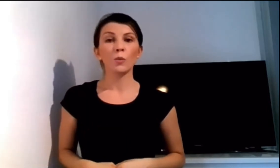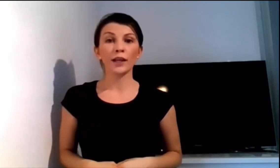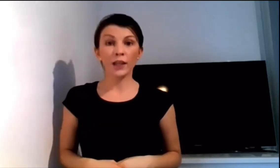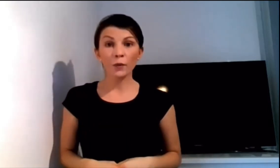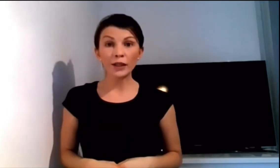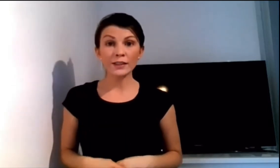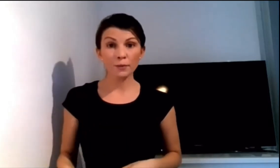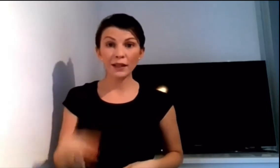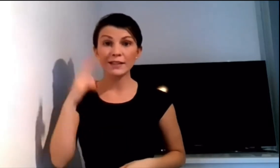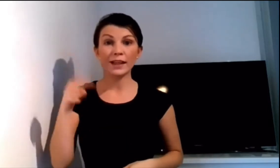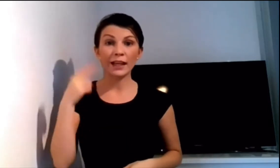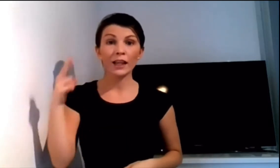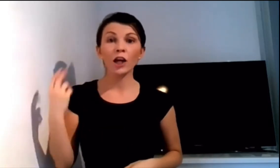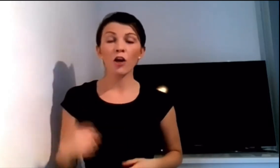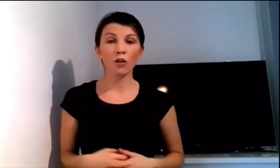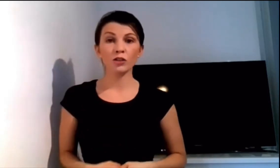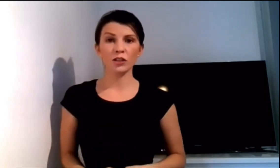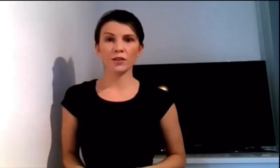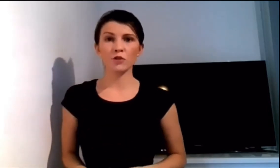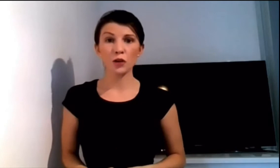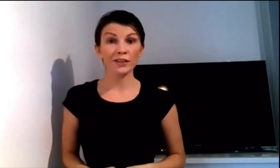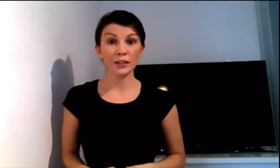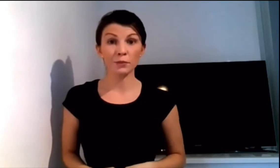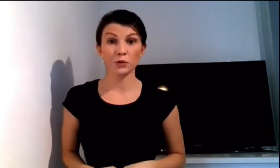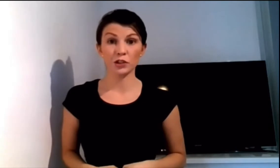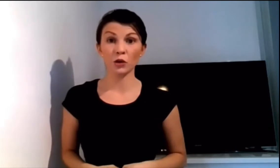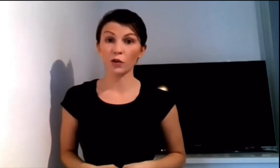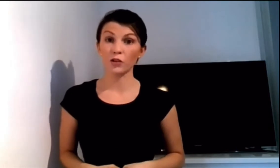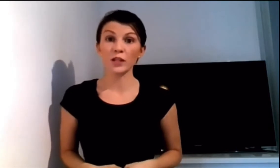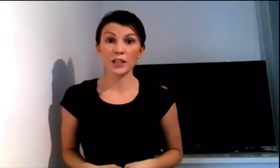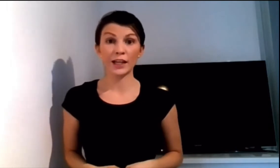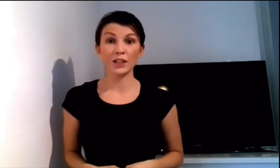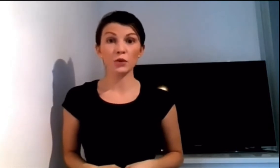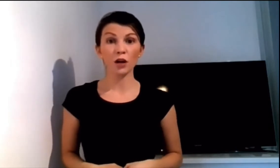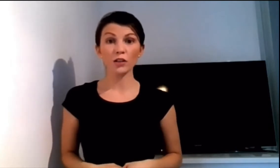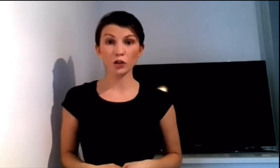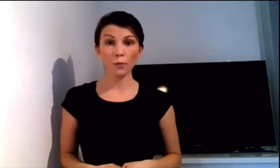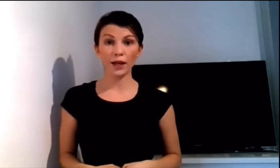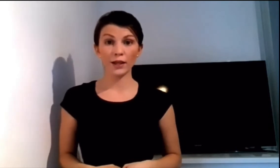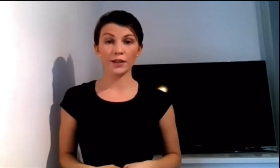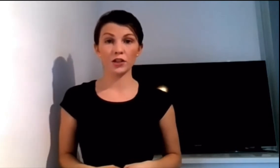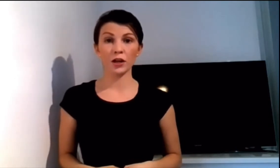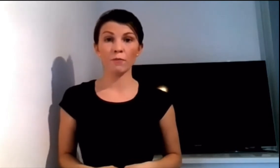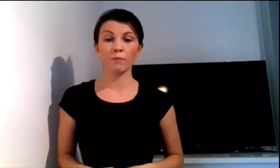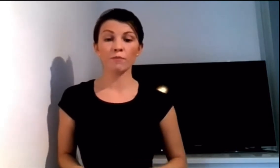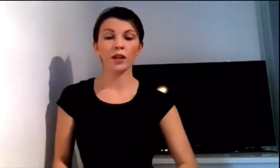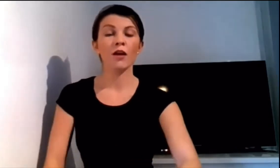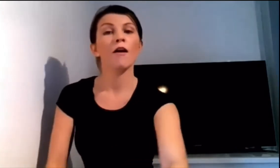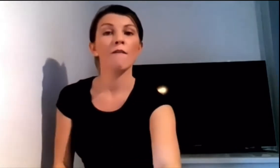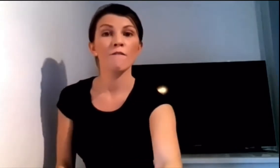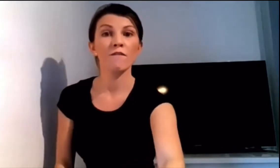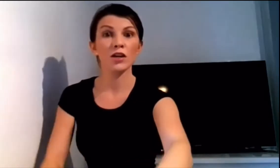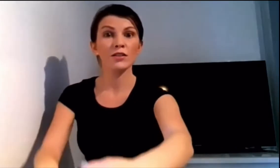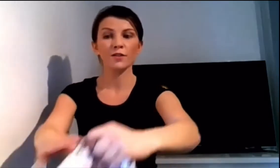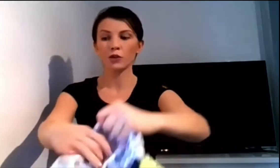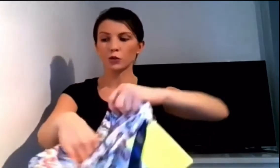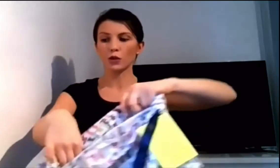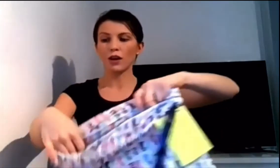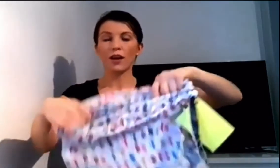going to be singing along to some transport songs which link to our topic this term. First of all, I